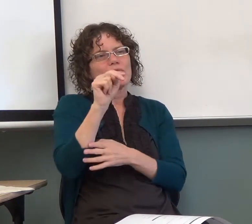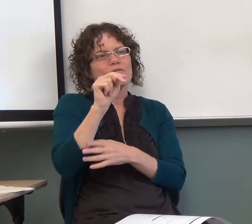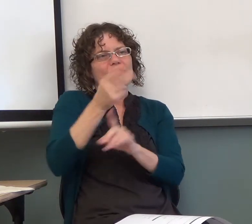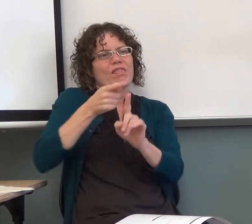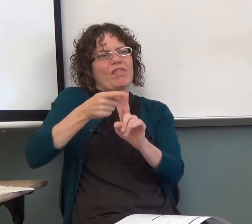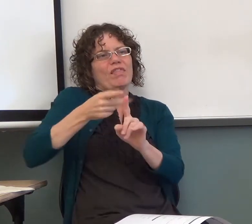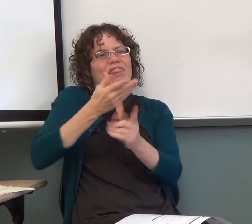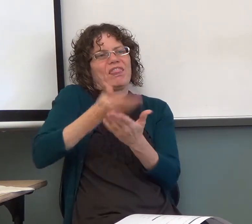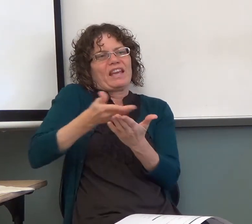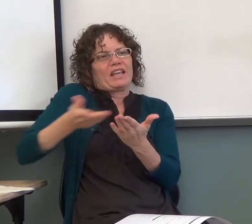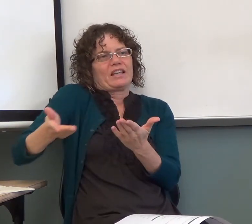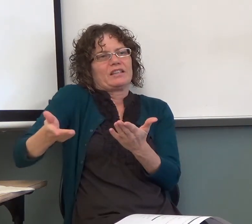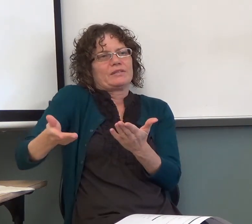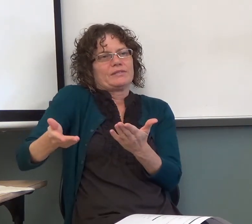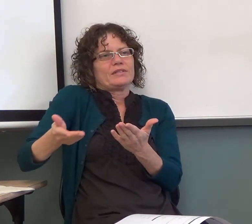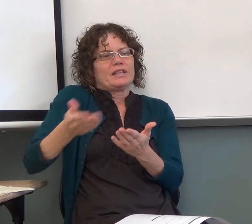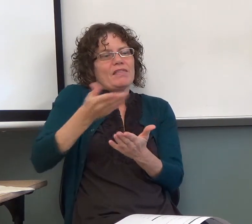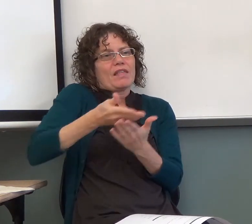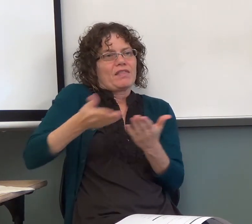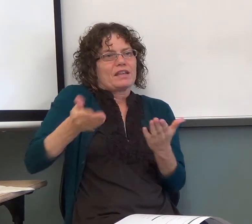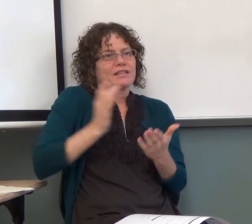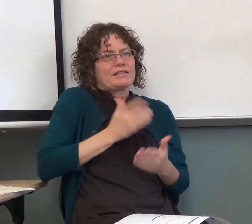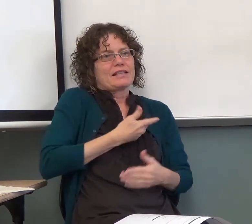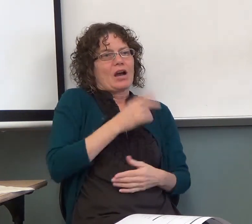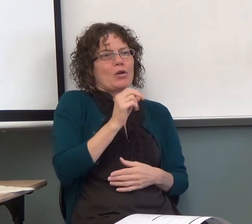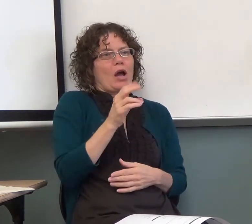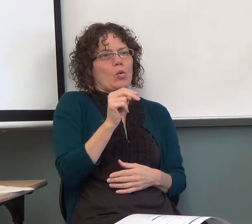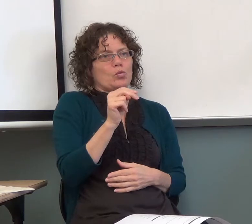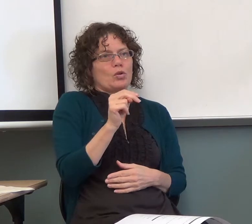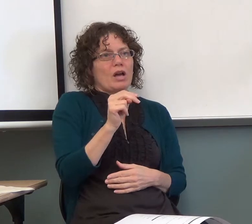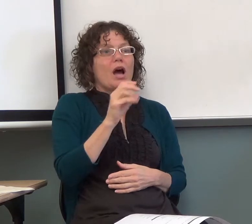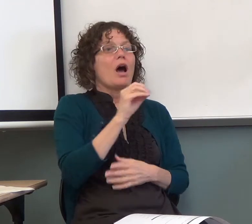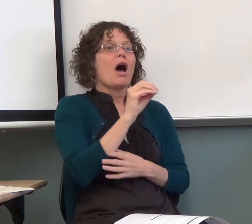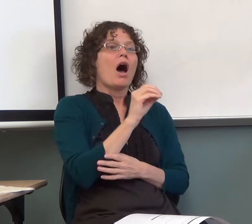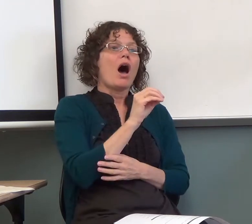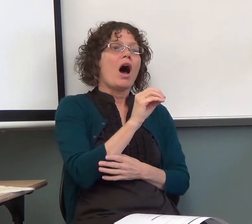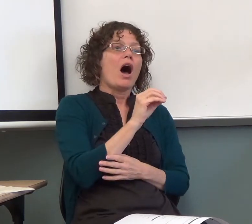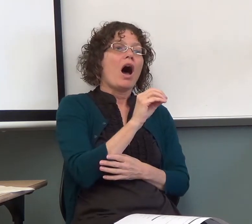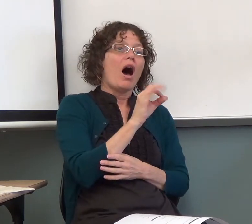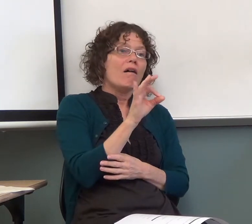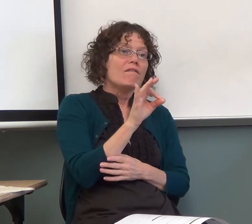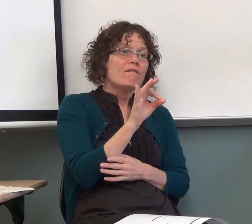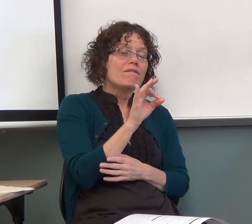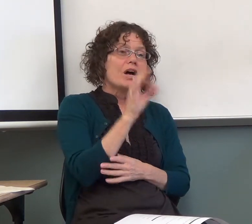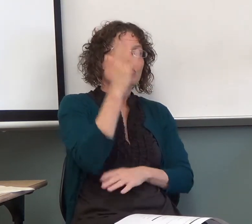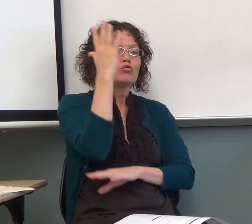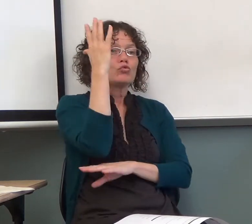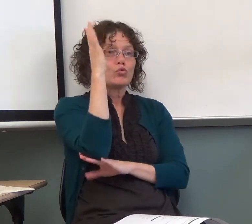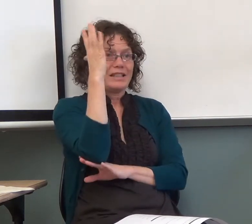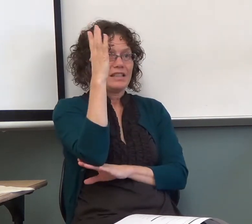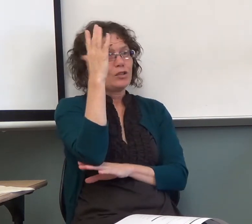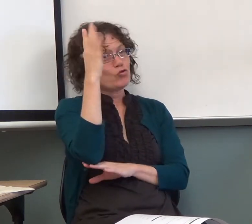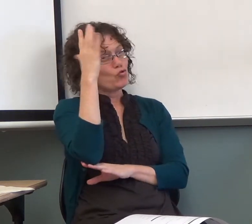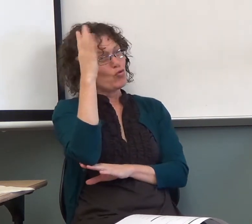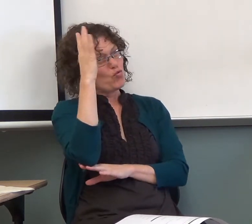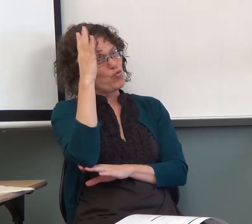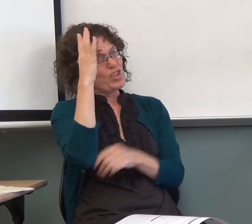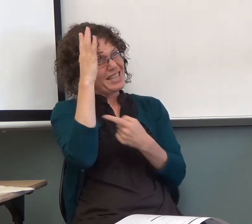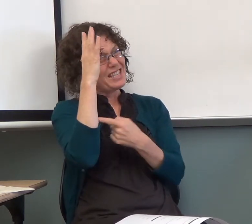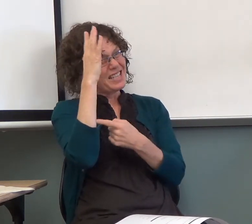So thing is the thing is our noun, the species. How about of and tree? Tree is a noun, isn't it? Yeah. Good. It's a